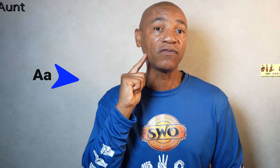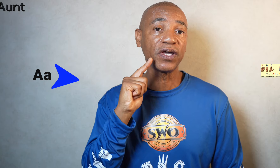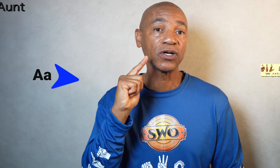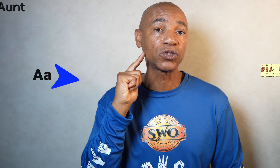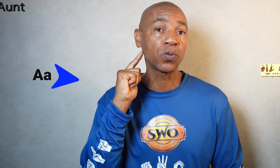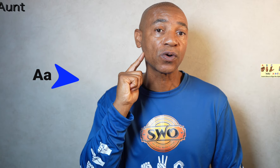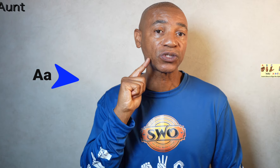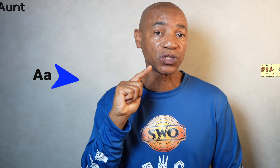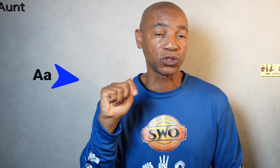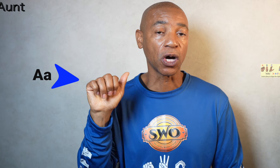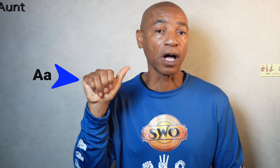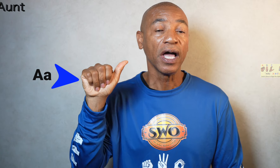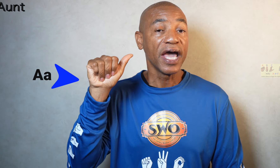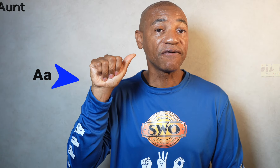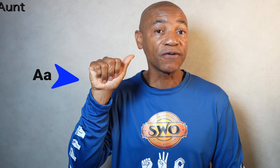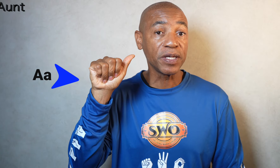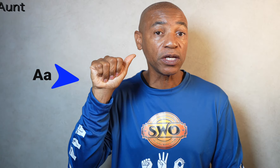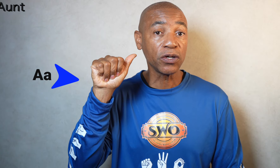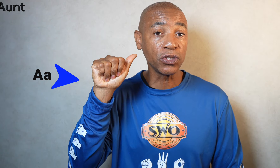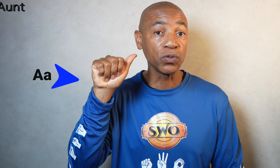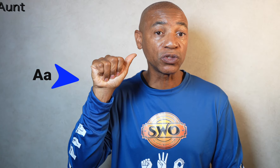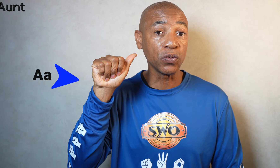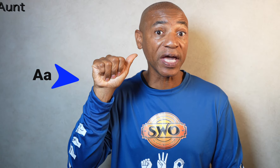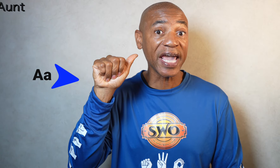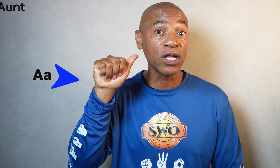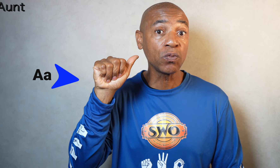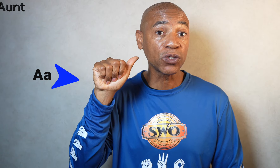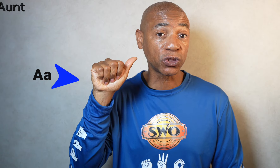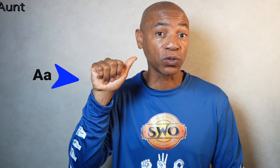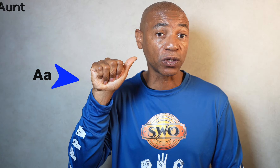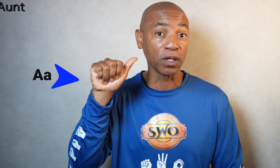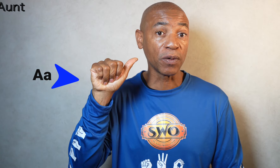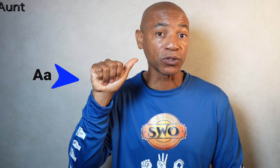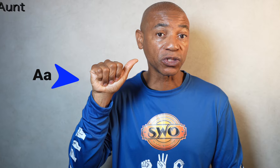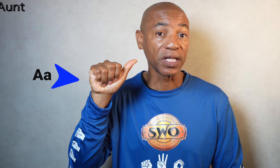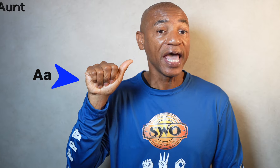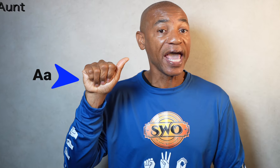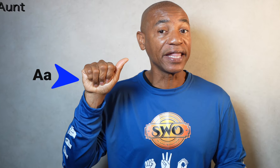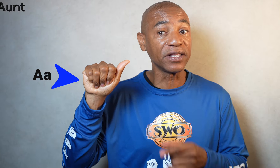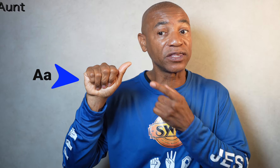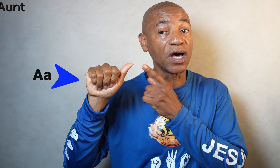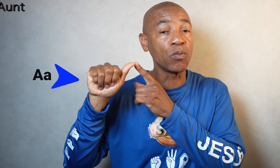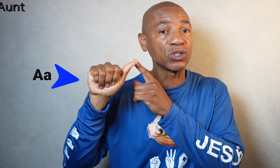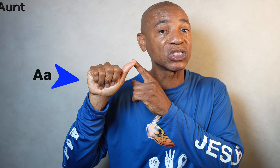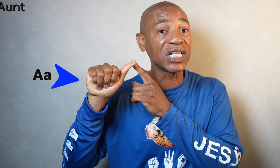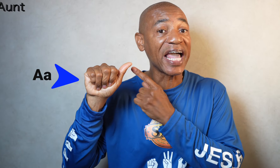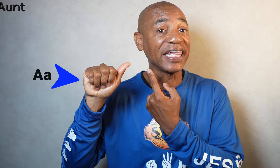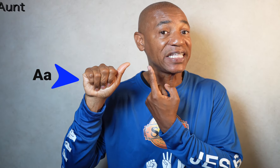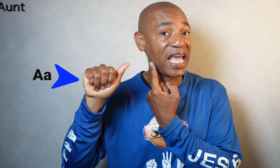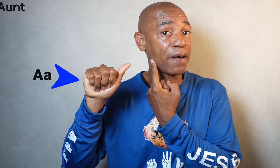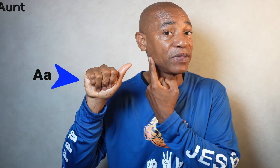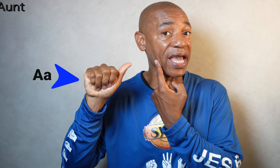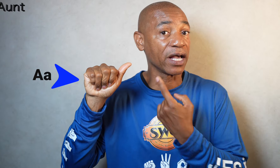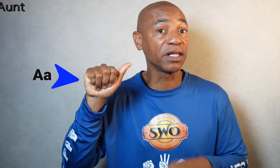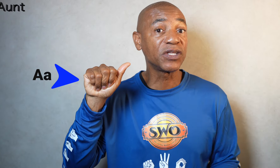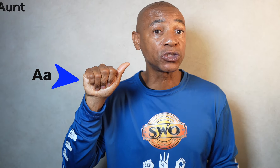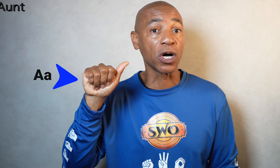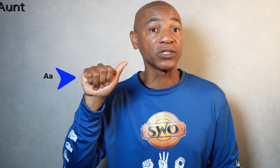here towards the jaw. And from here, you'll do inward circular motion, and the thumb will slightly tap the angle of the jaw, just